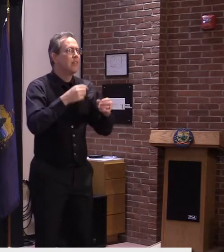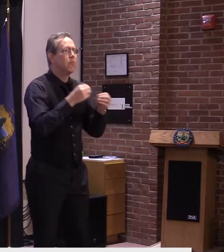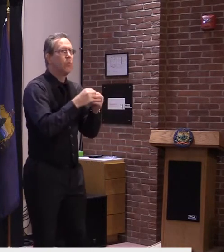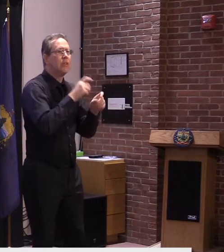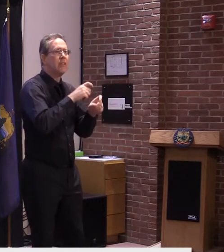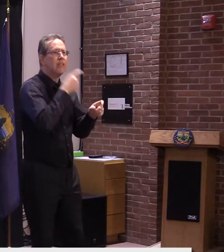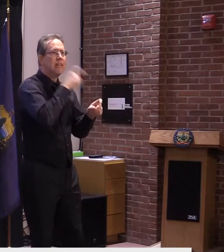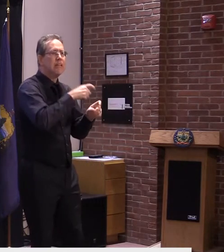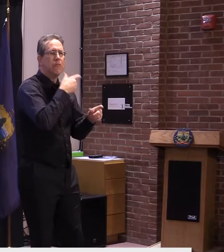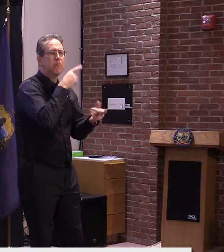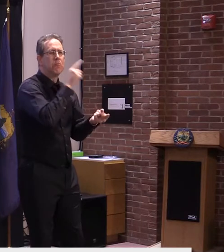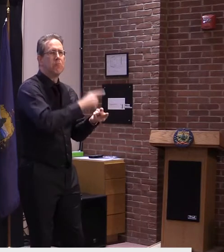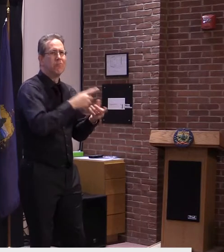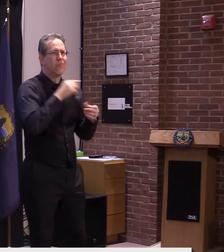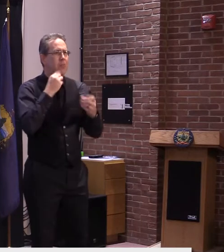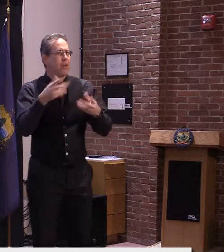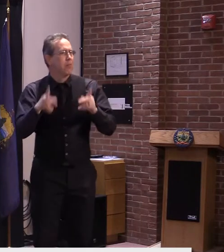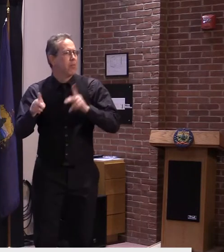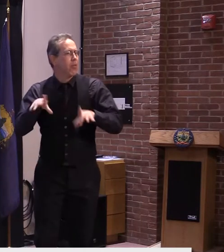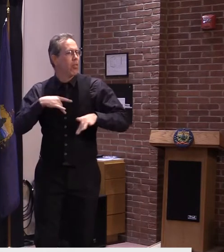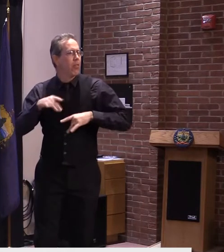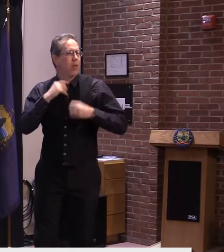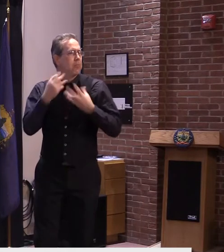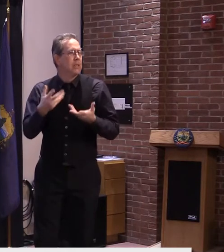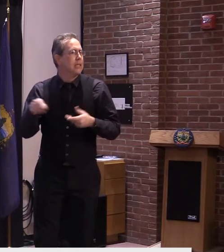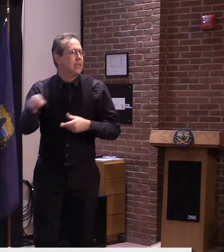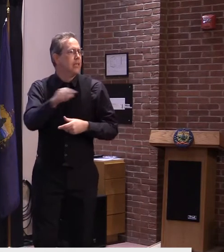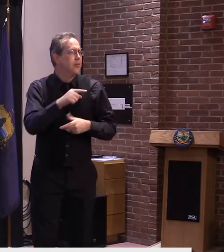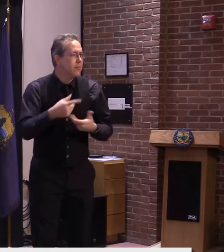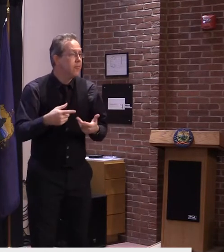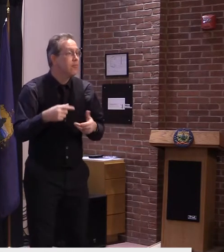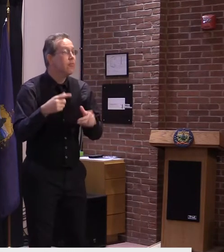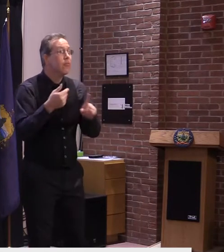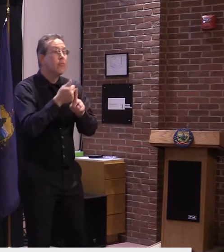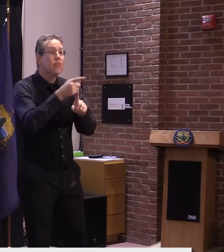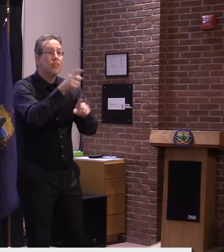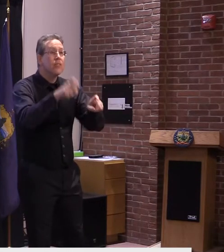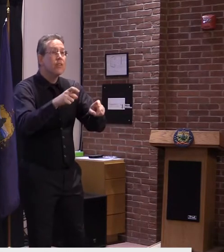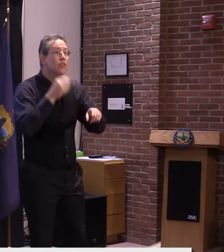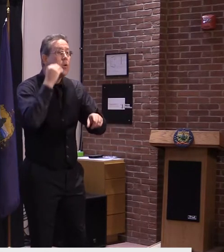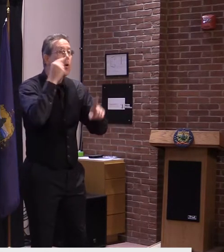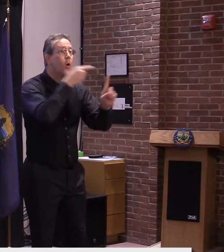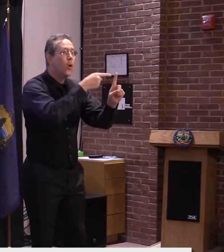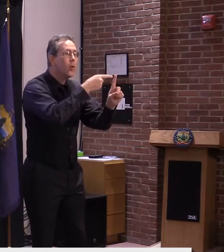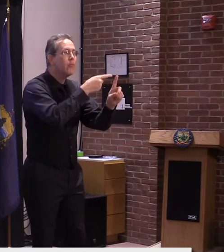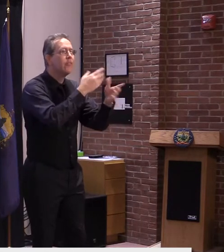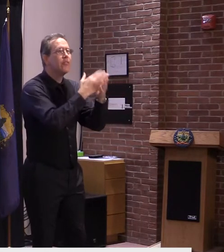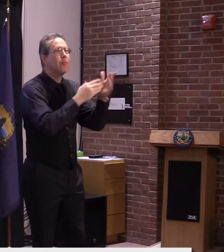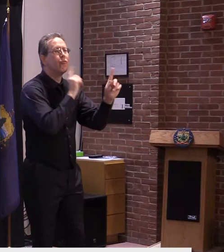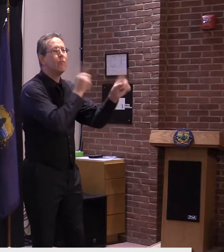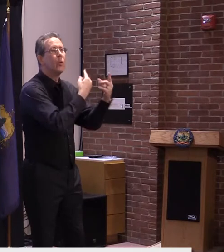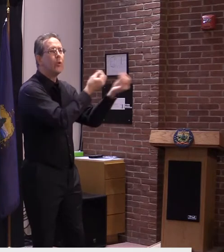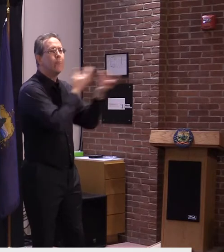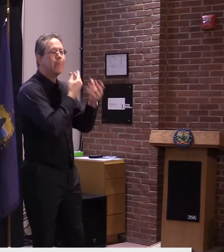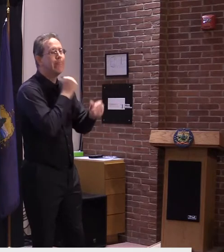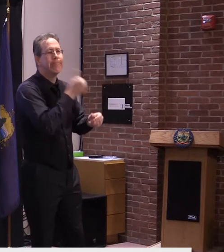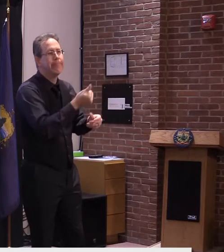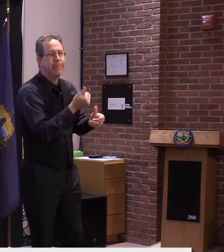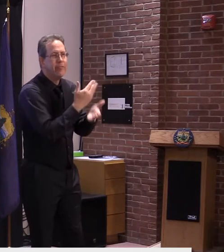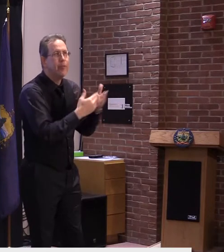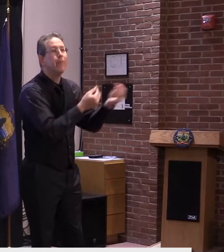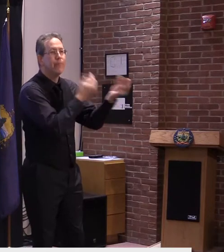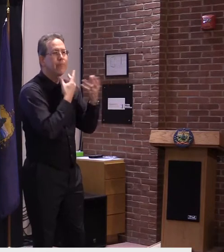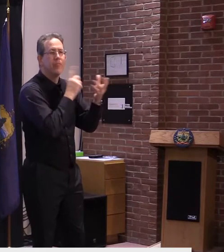exposures. Also, of course, we know that people are doing at-home tests as well that we may not be picking up. But all of those things factor into a